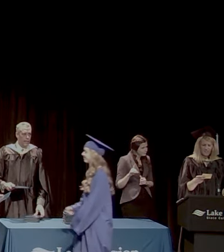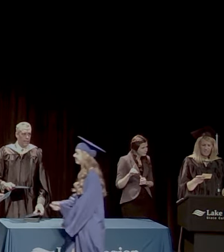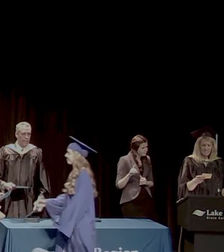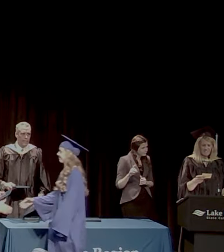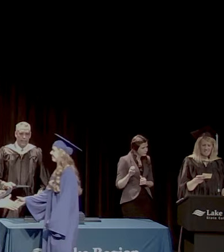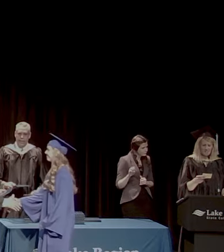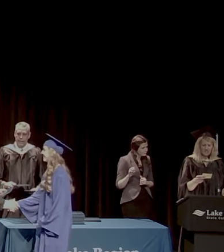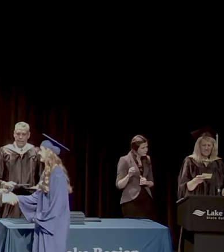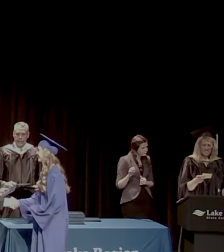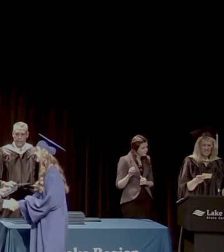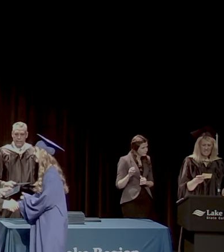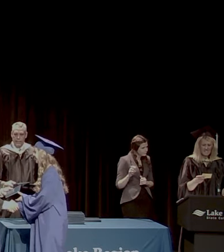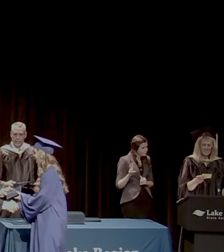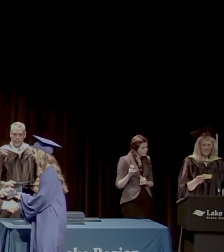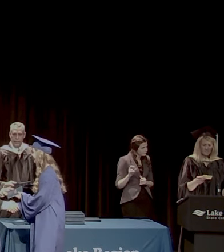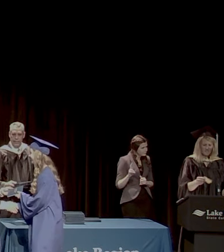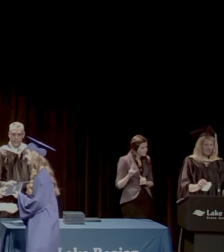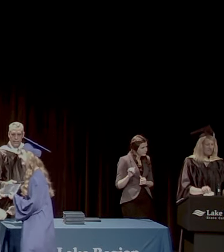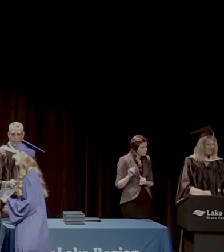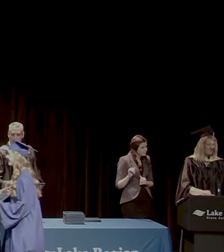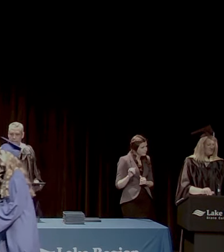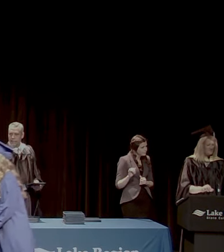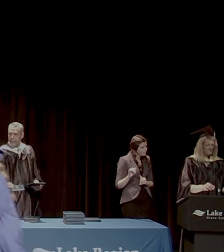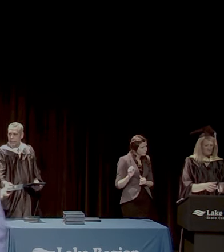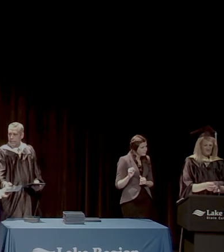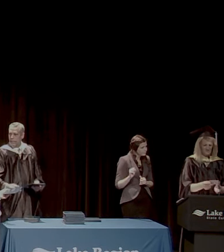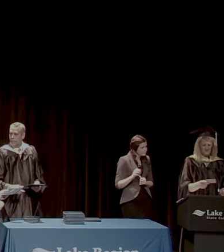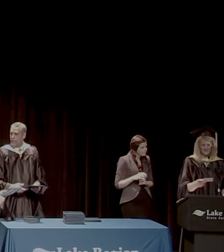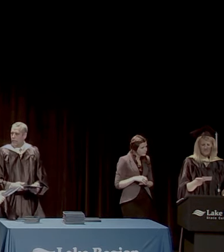Devaney Stutling, Associate in Science, Liberal Arts.